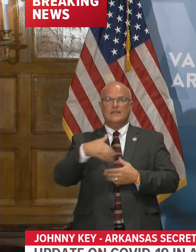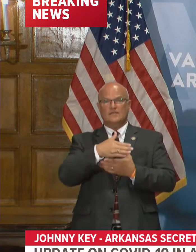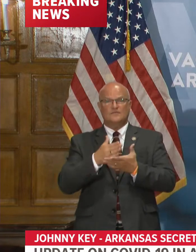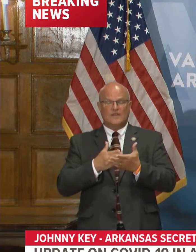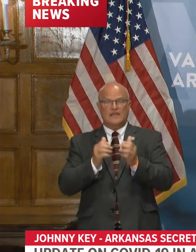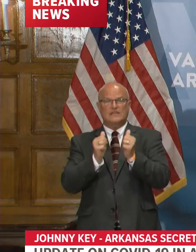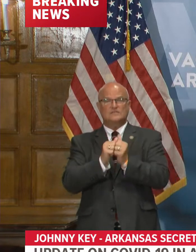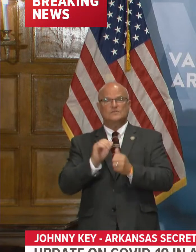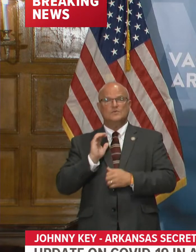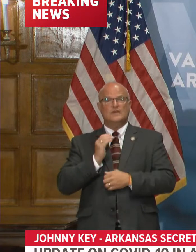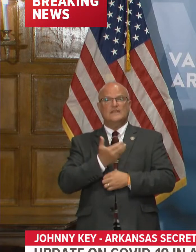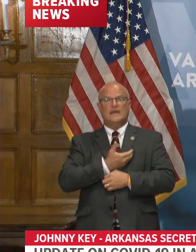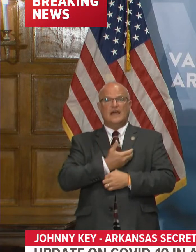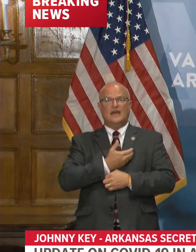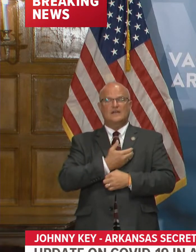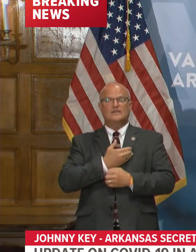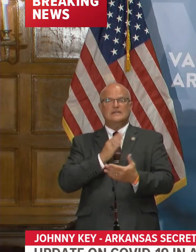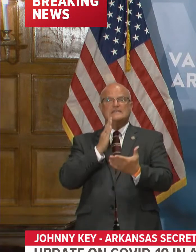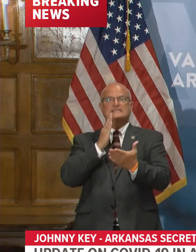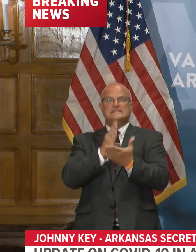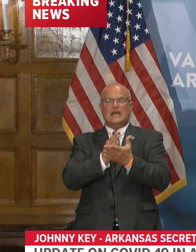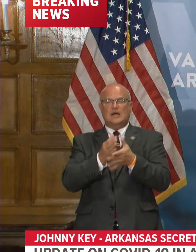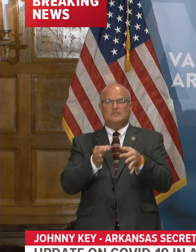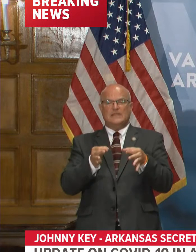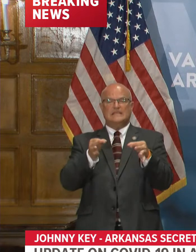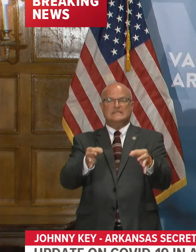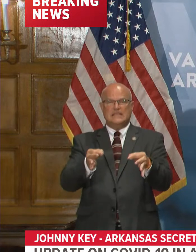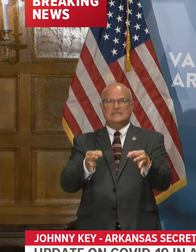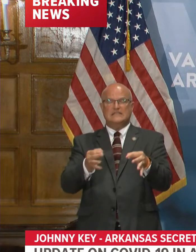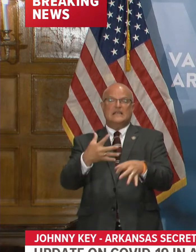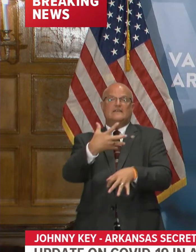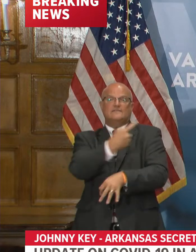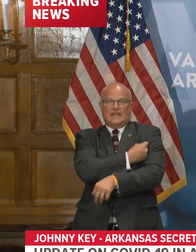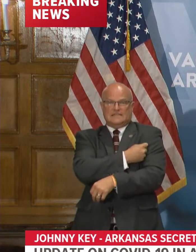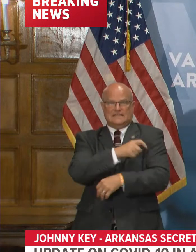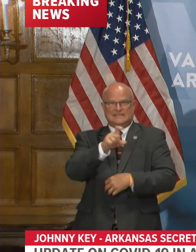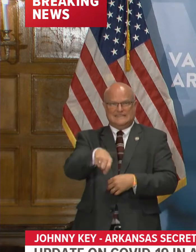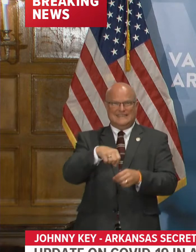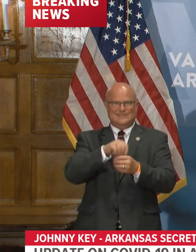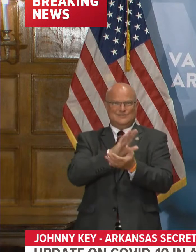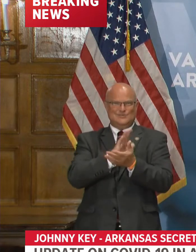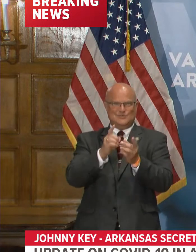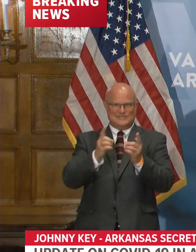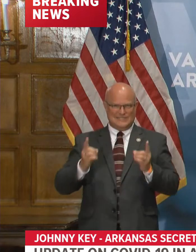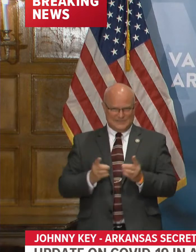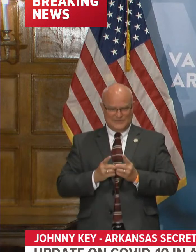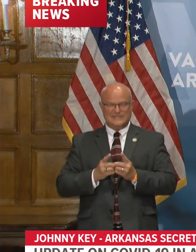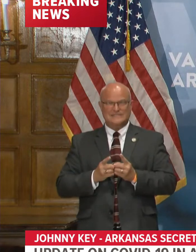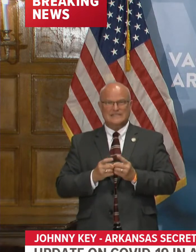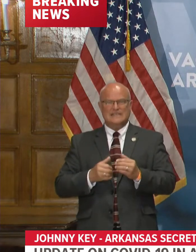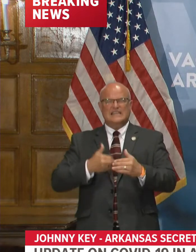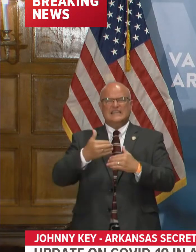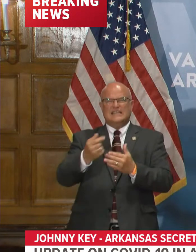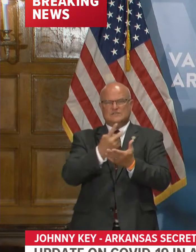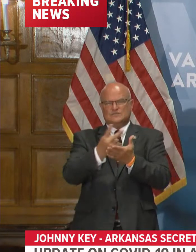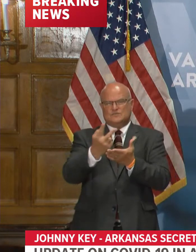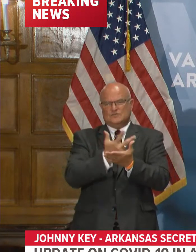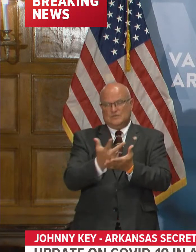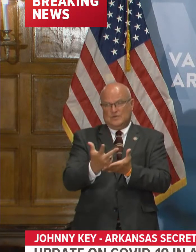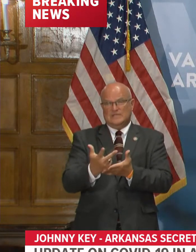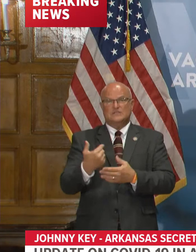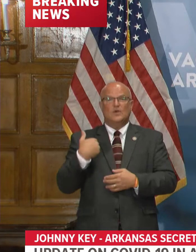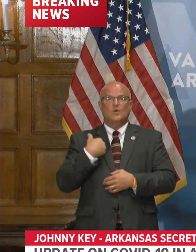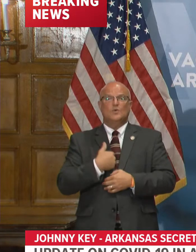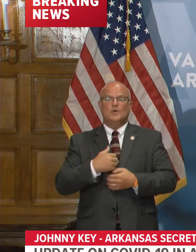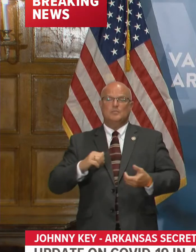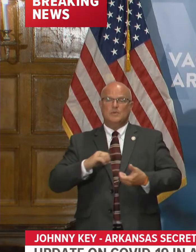in our Stop the Hesitation, Get the Vaccination campaign in our school districts. Over the next several weeks, we